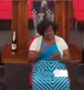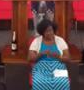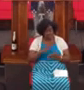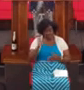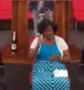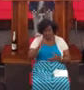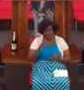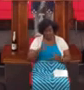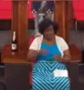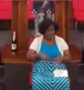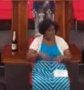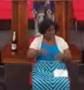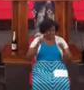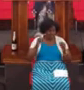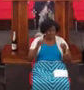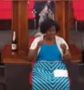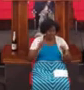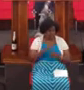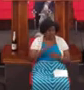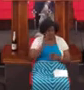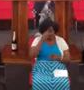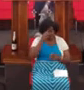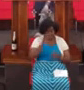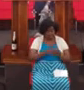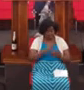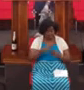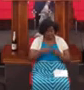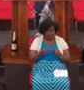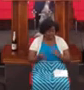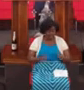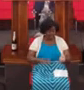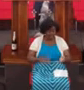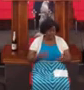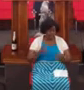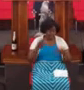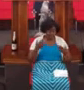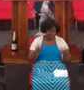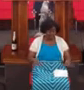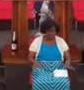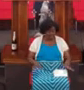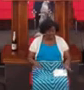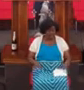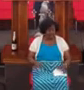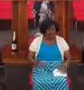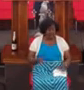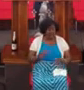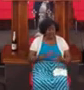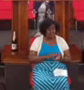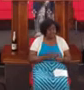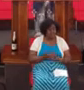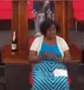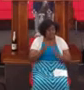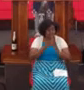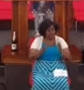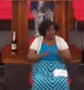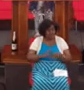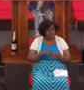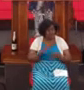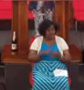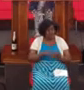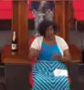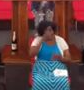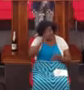no resurrection. They thought that when you were dead, you were done. And Jesus, in the house of this chief